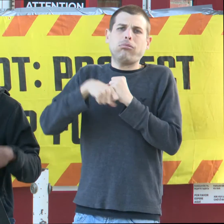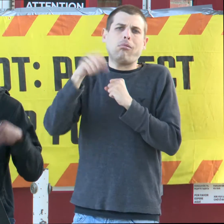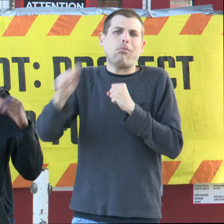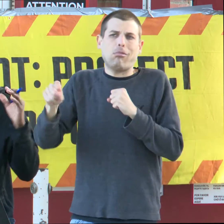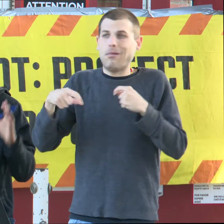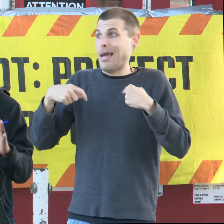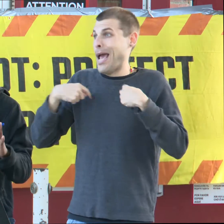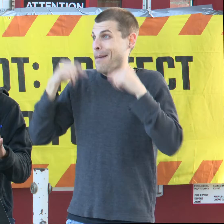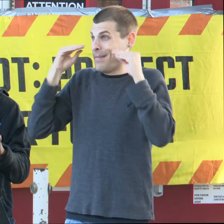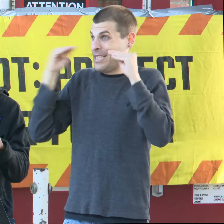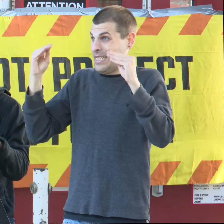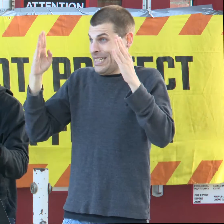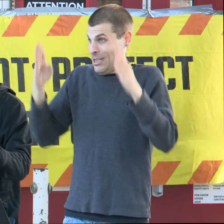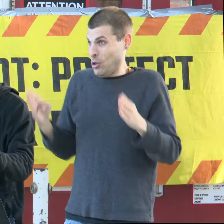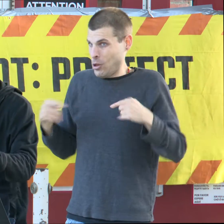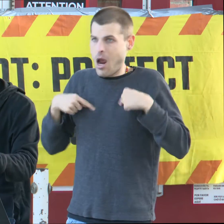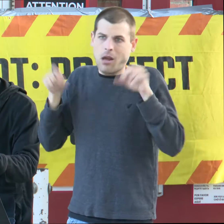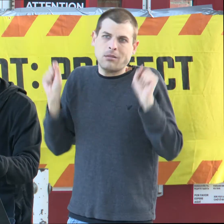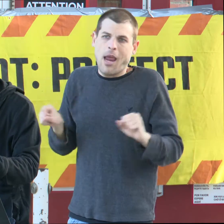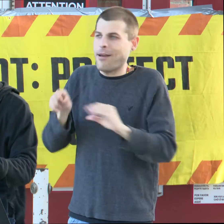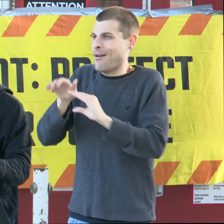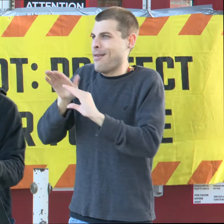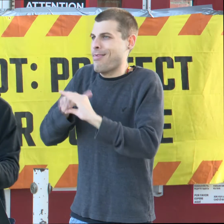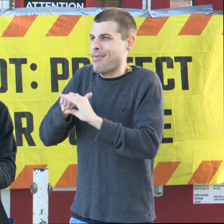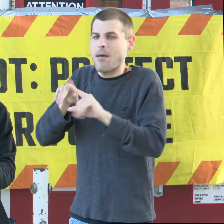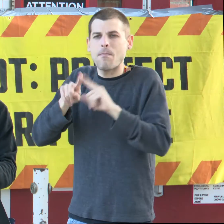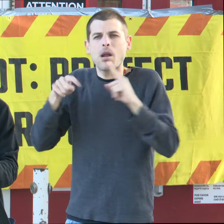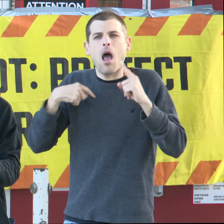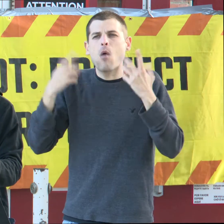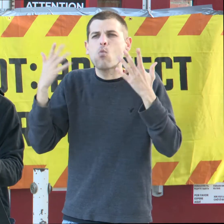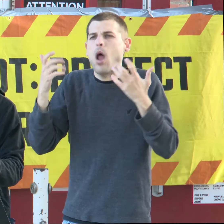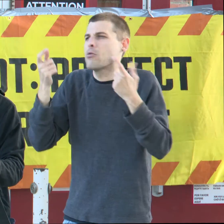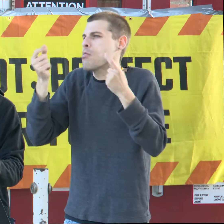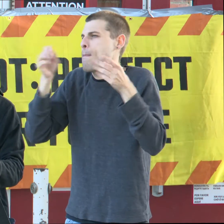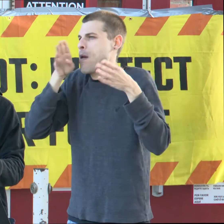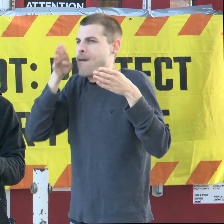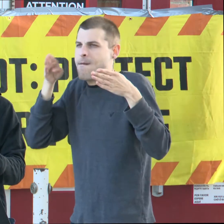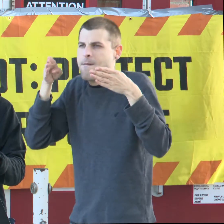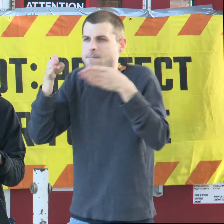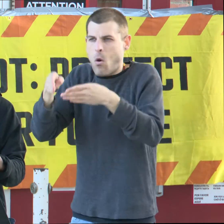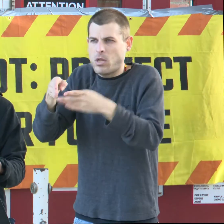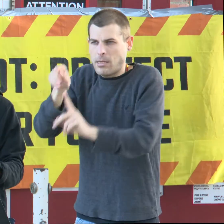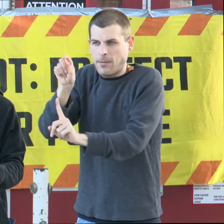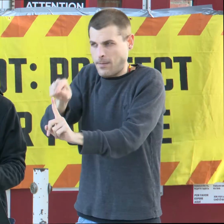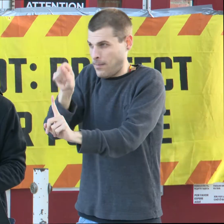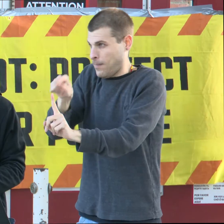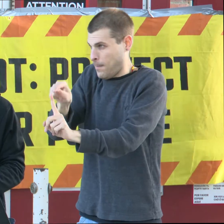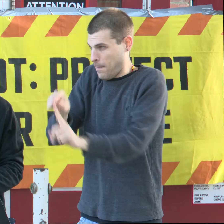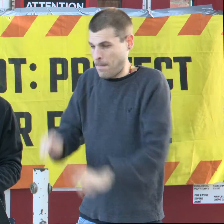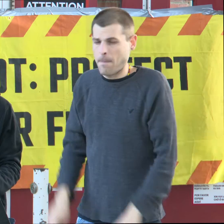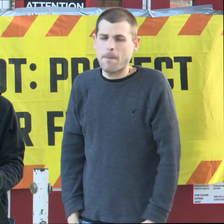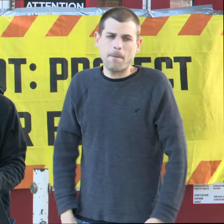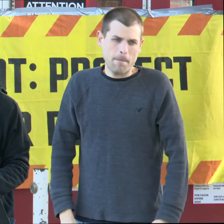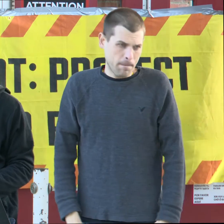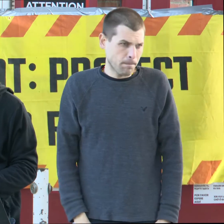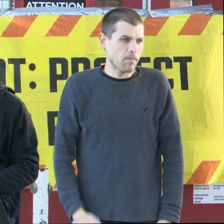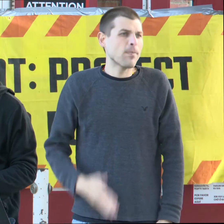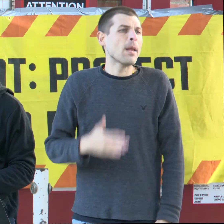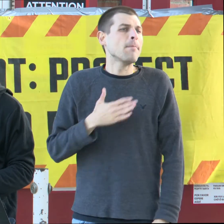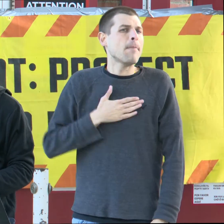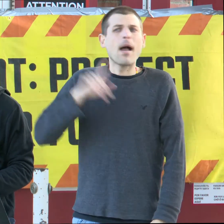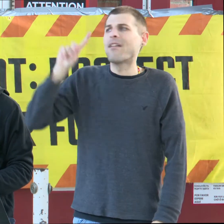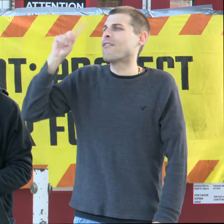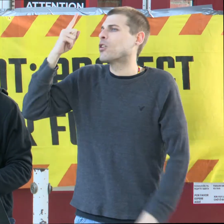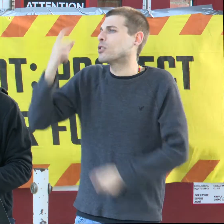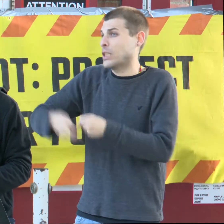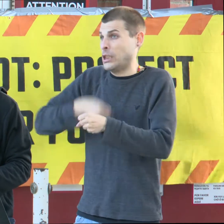a teacher, I'll just keep talking. But what I want to do is shift the focus now. I want to shift the focus to my first year